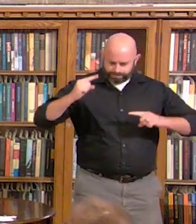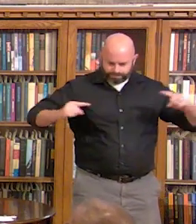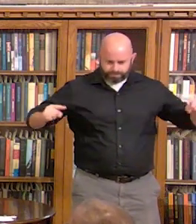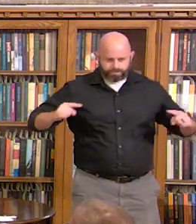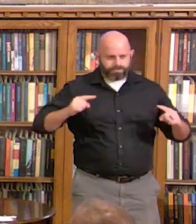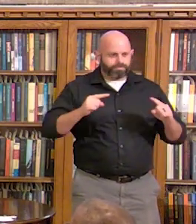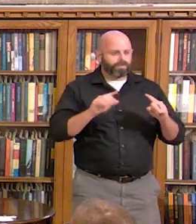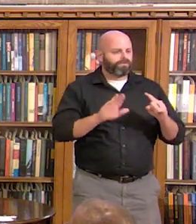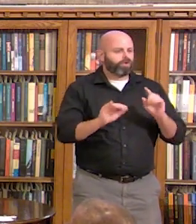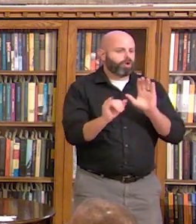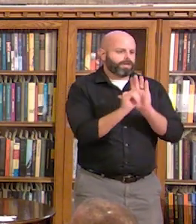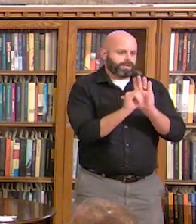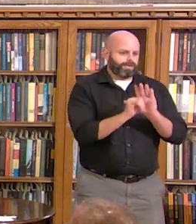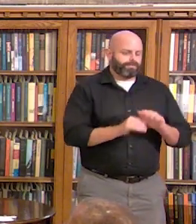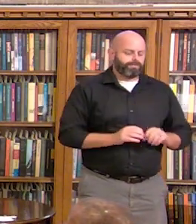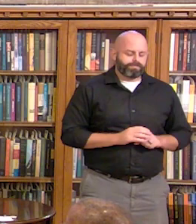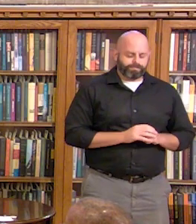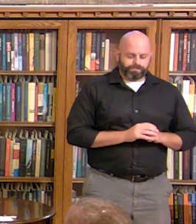of